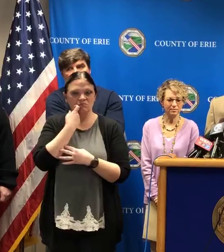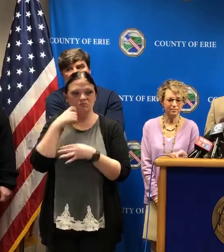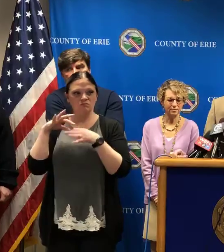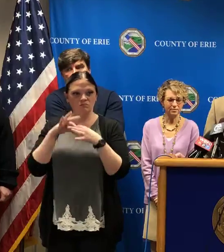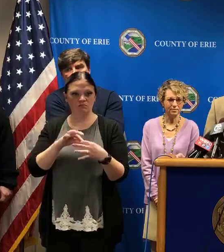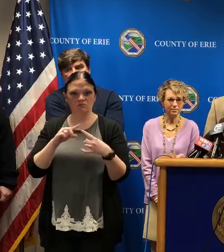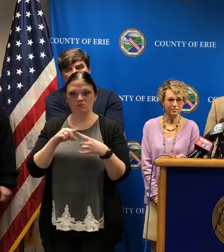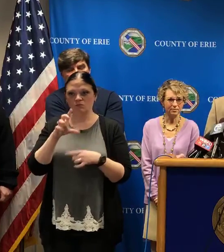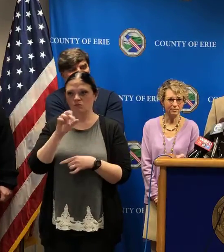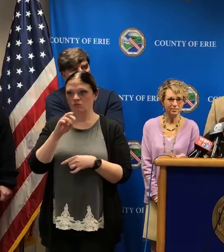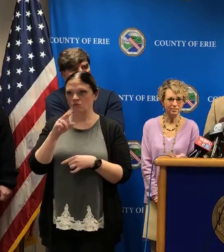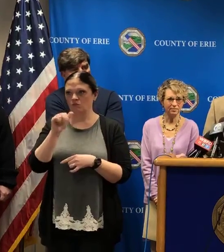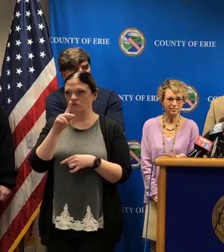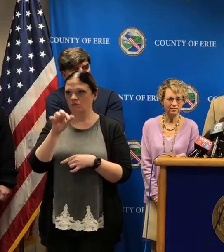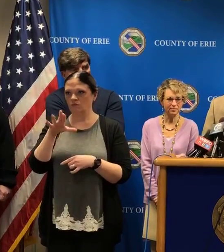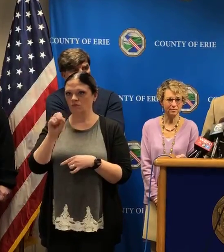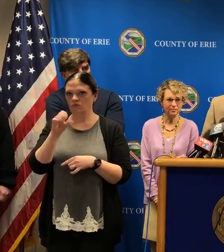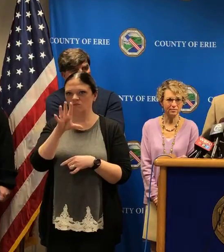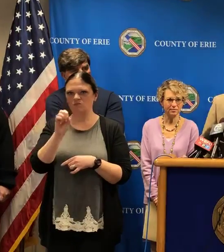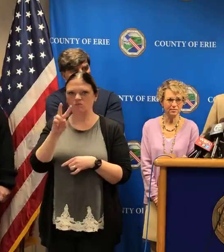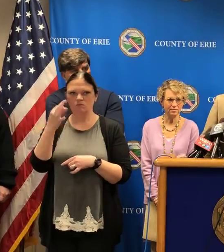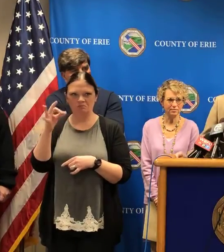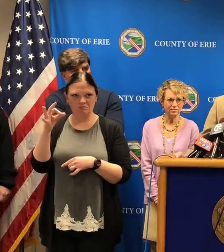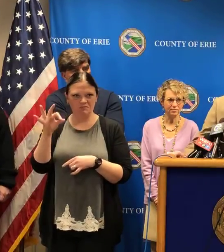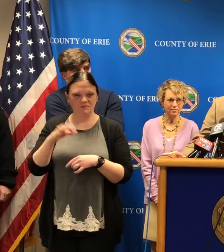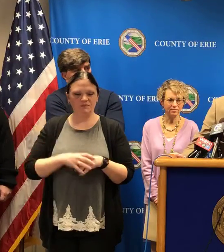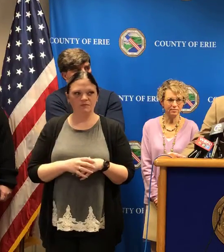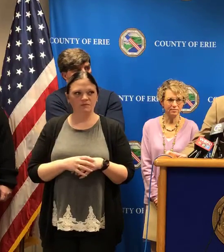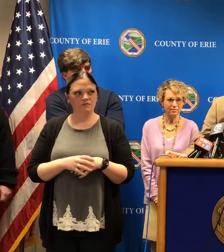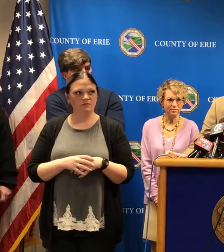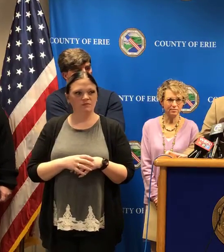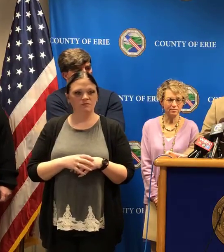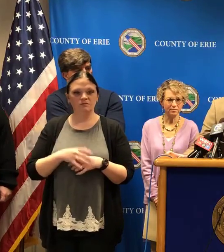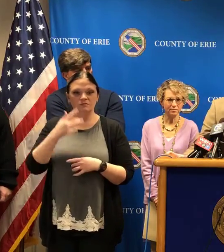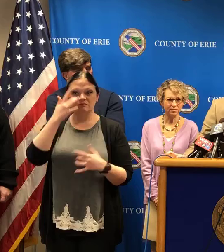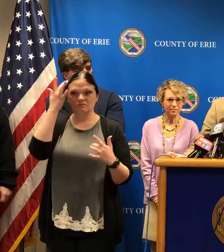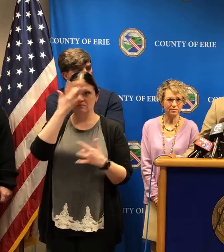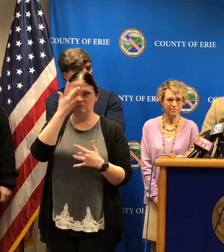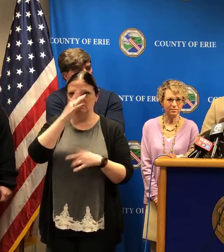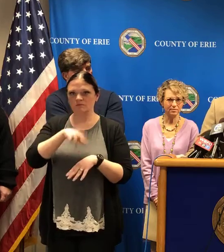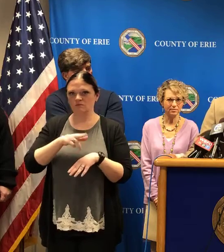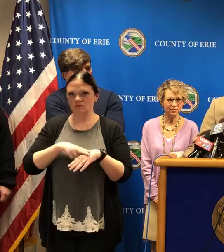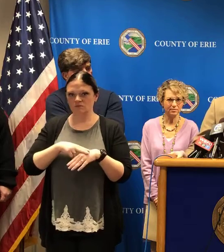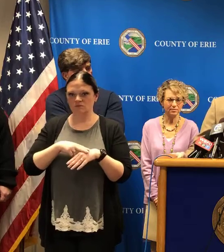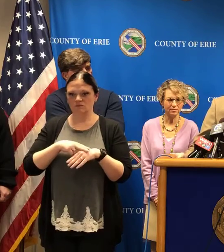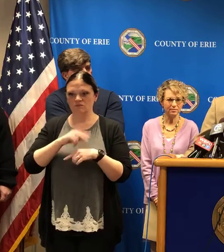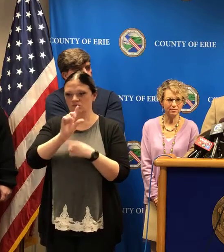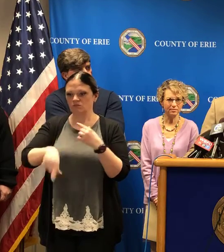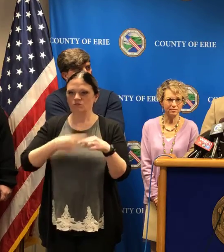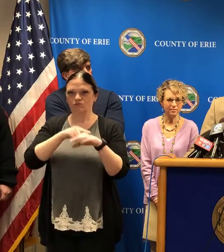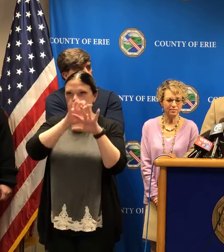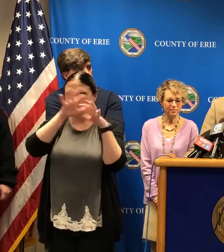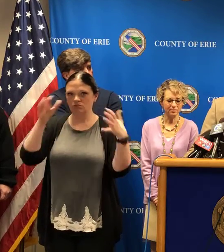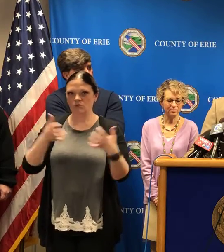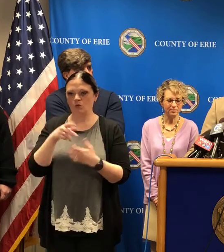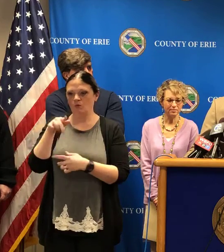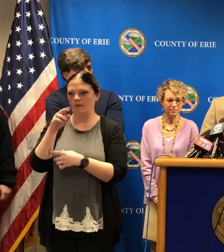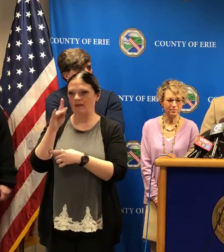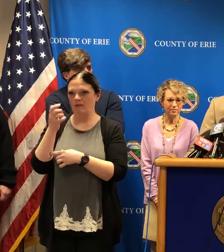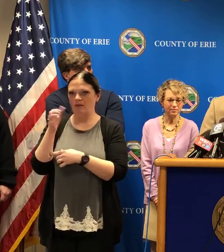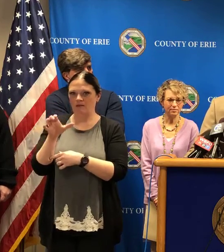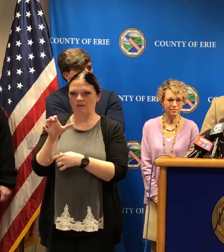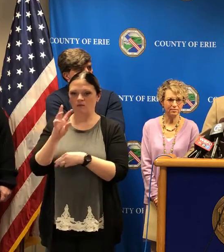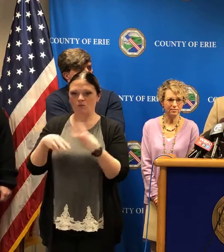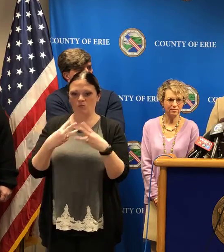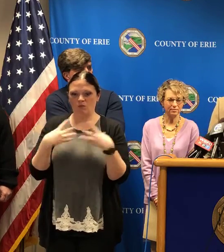the coronavirus and COVID-19 illness that is, of course, a global pandemic as determined by the World Health